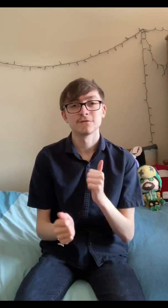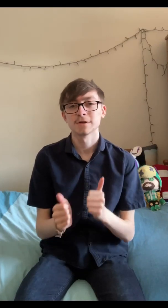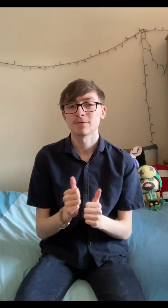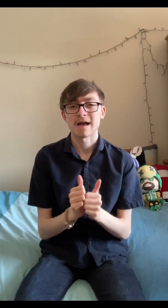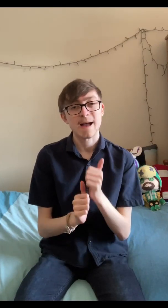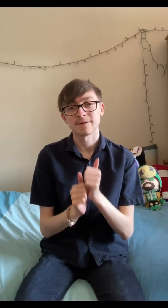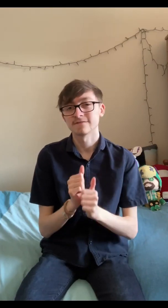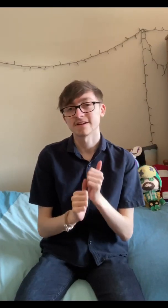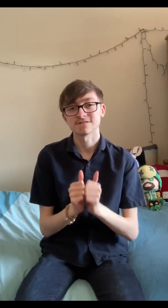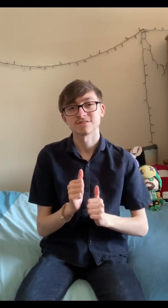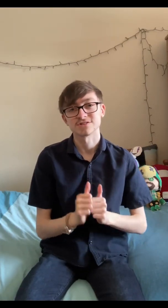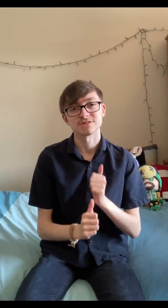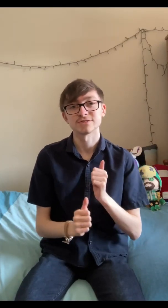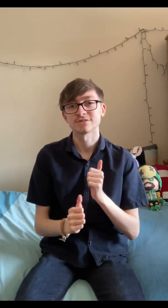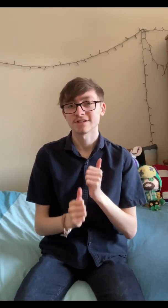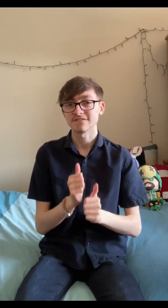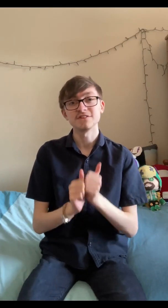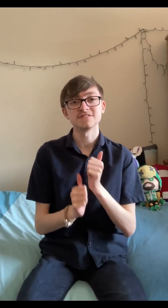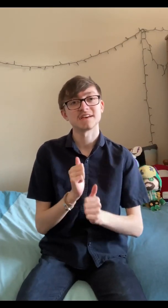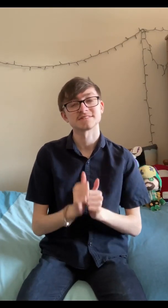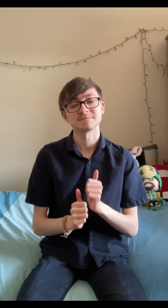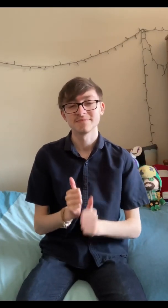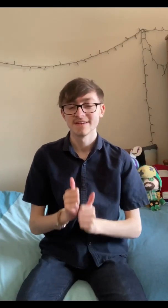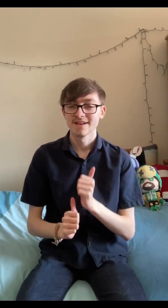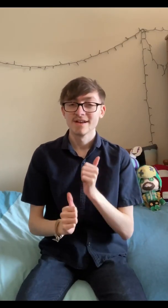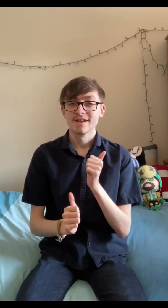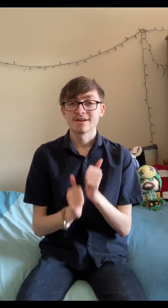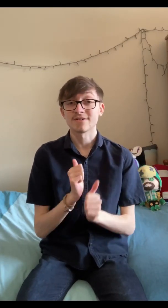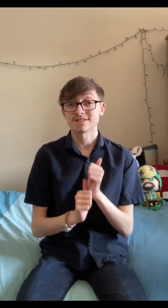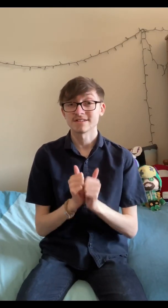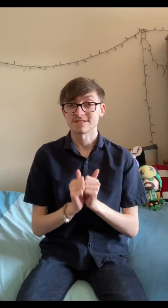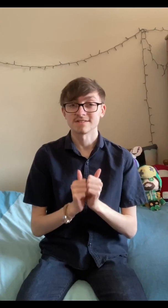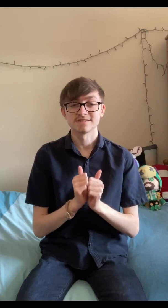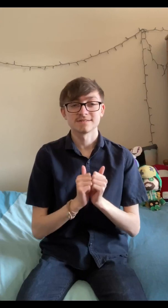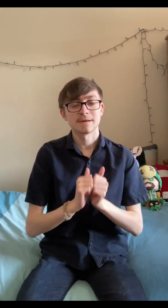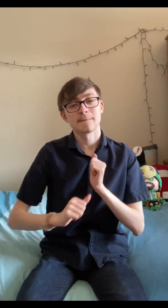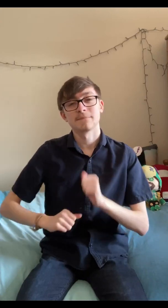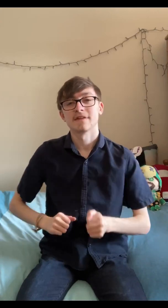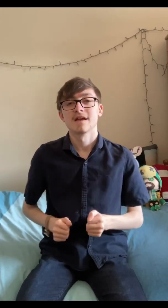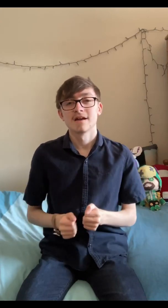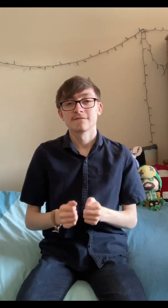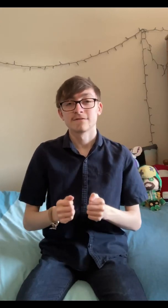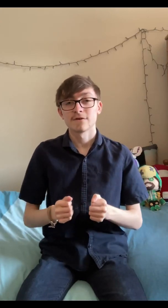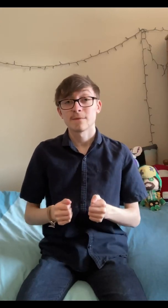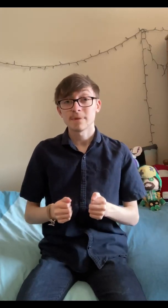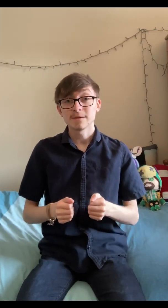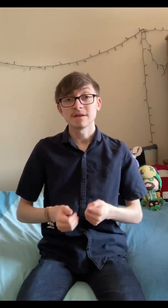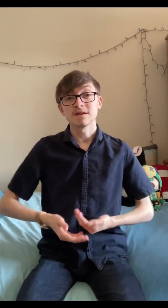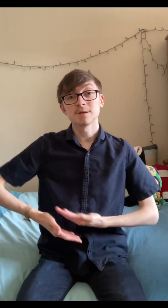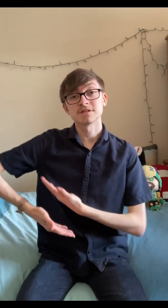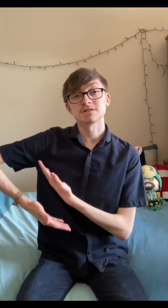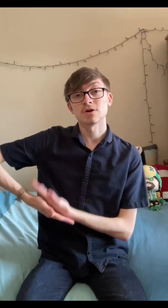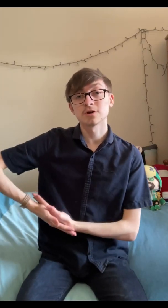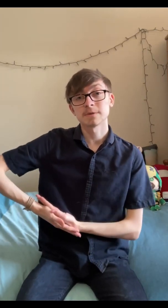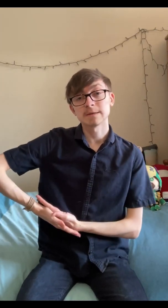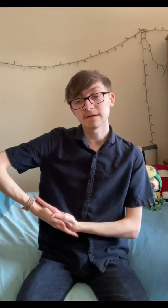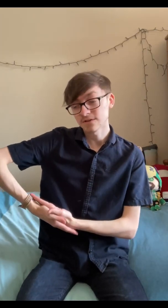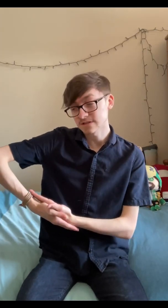put a happy face on to show your enthusiasm. Congratulations. For baby, you pretend to hold a baby using both